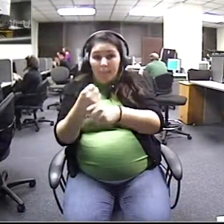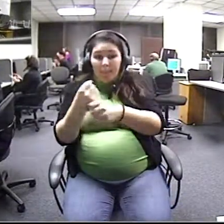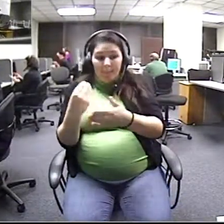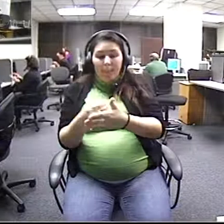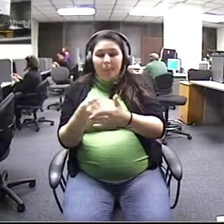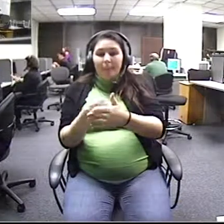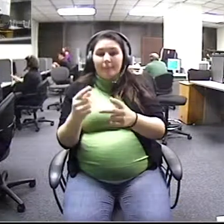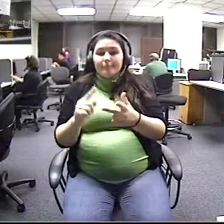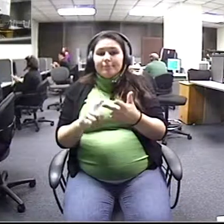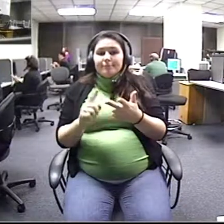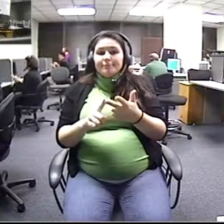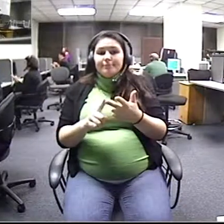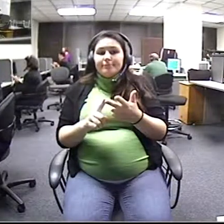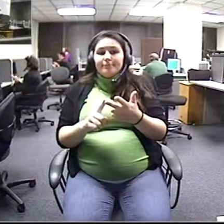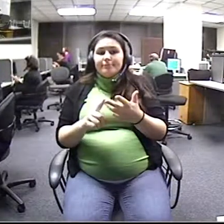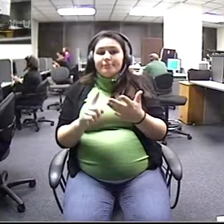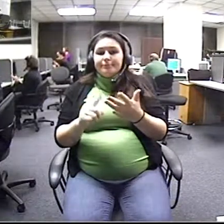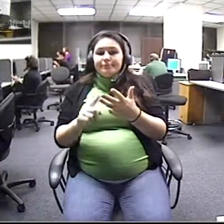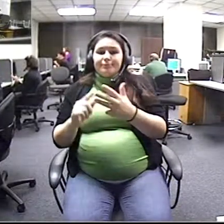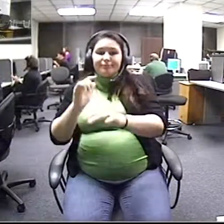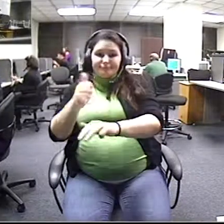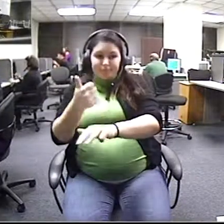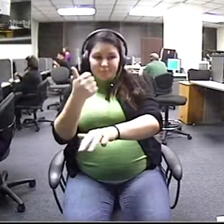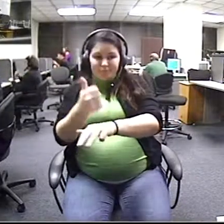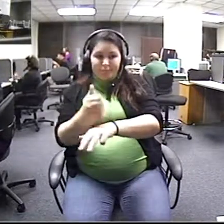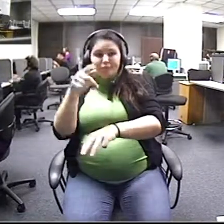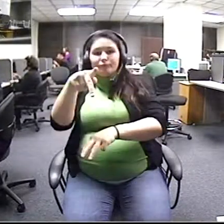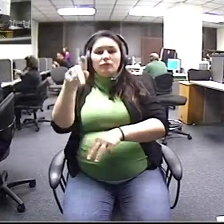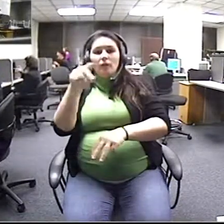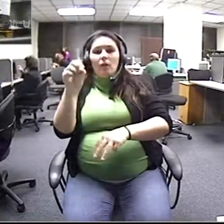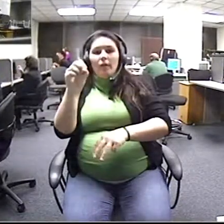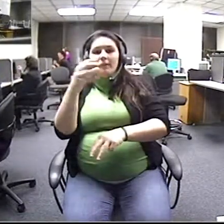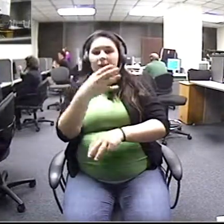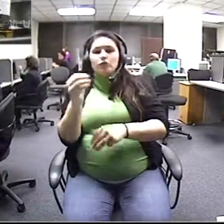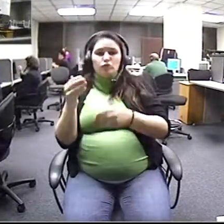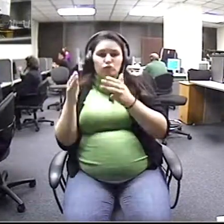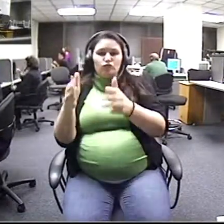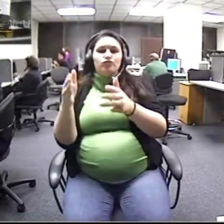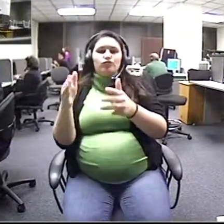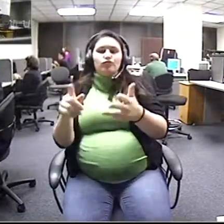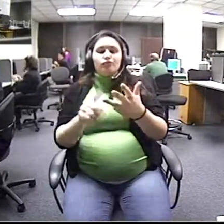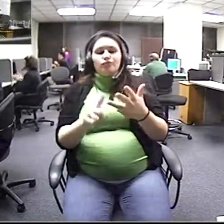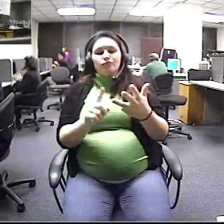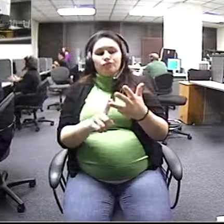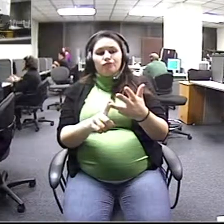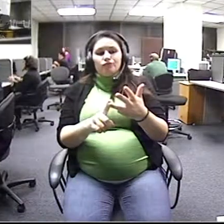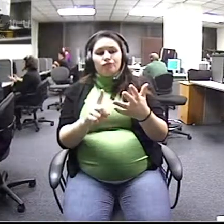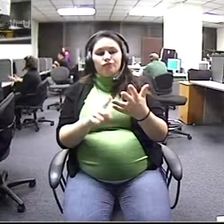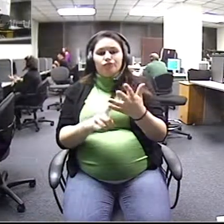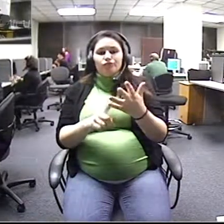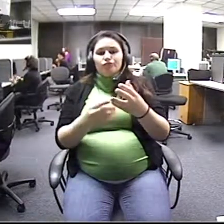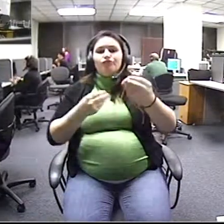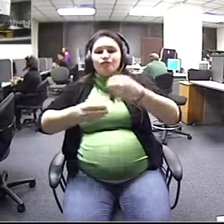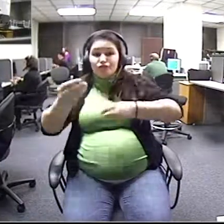to establish post office and post roads, to regulate interstate and foreign commerce,